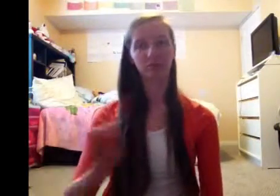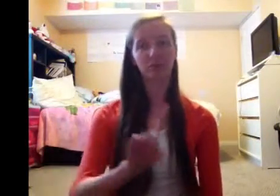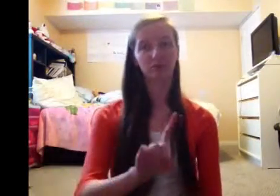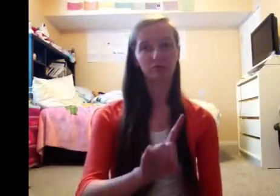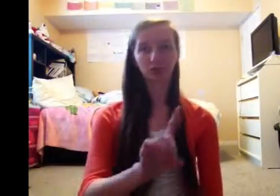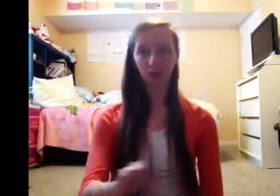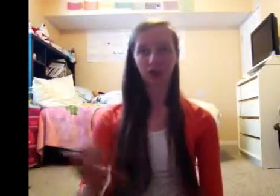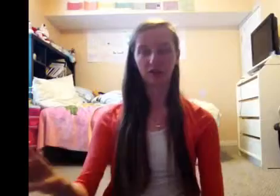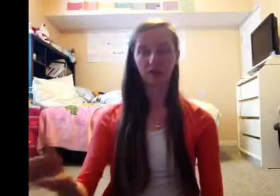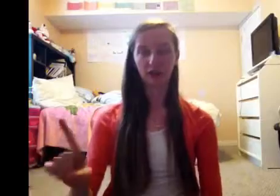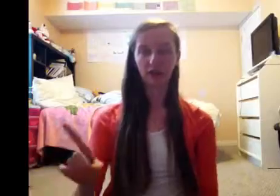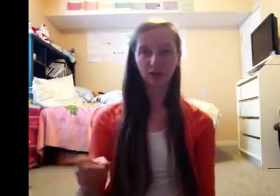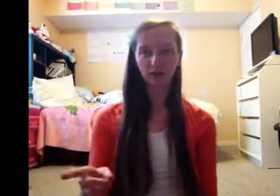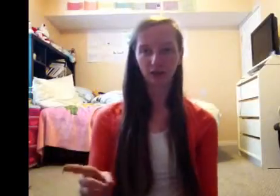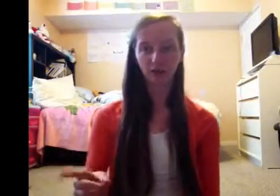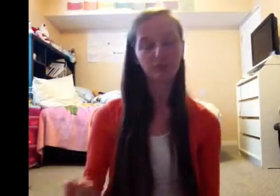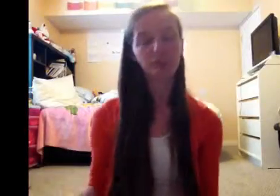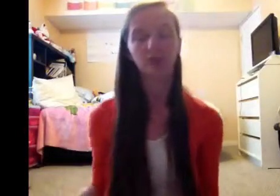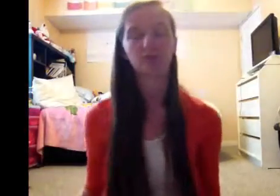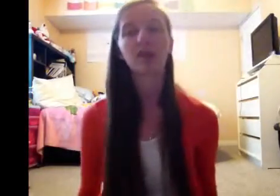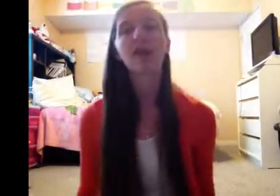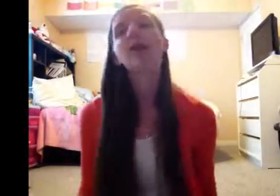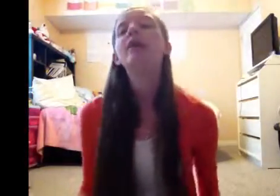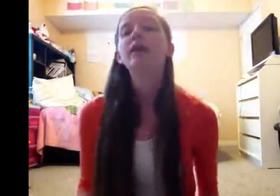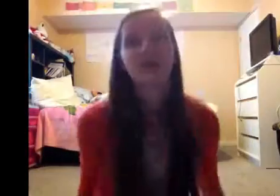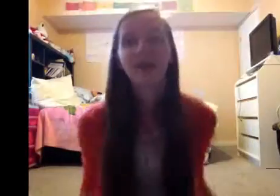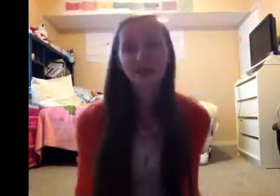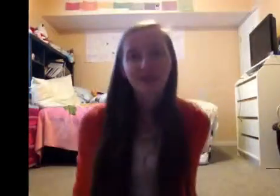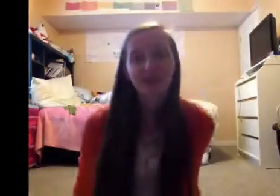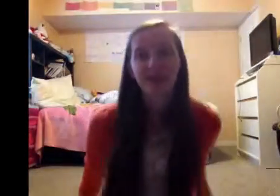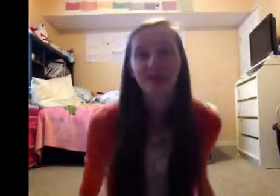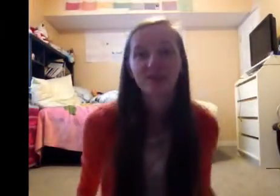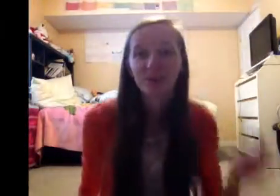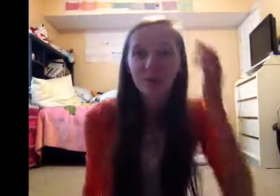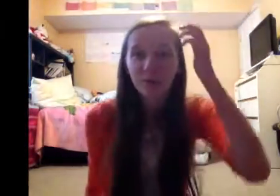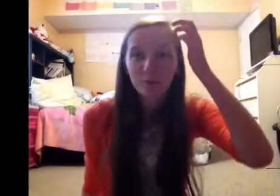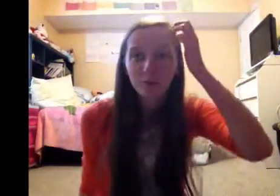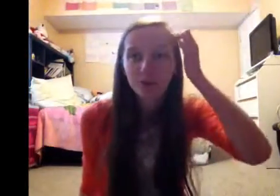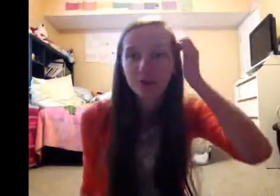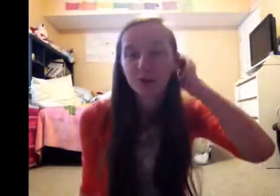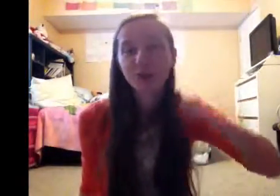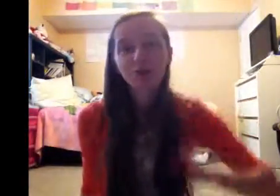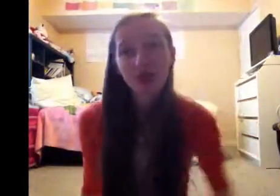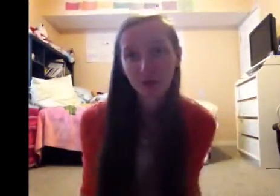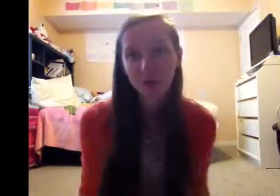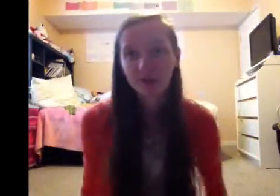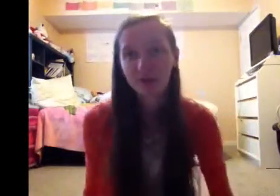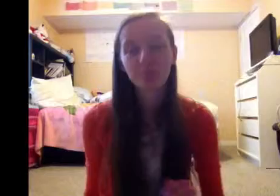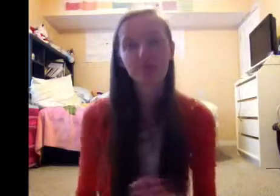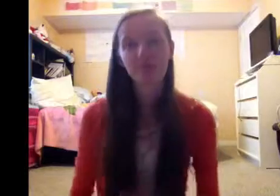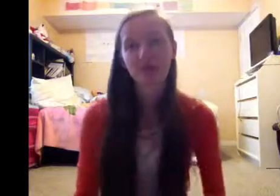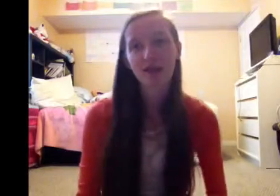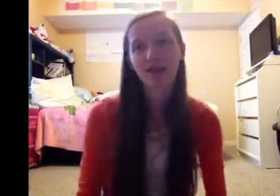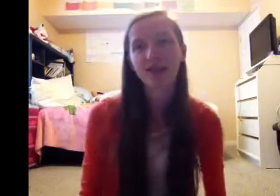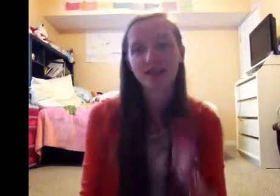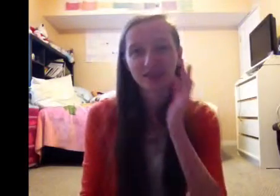it reading left to right kind of thing, so. Okay, so now we move on to hundreds, and